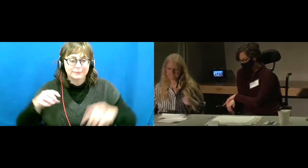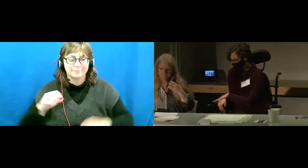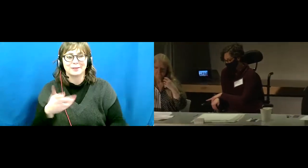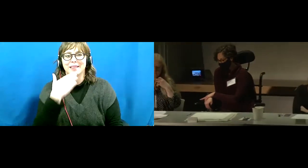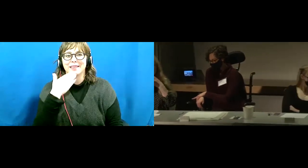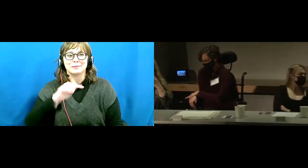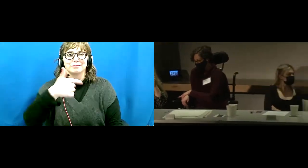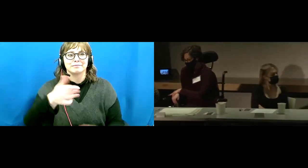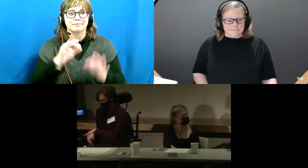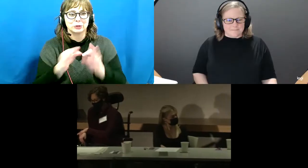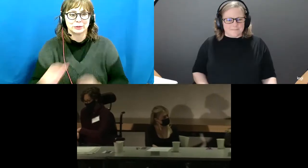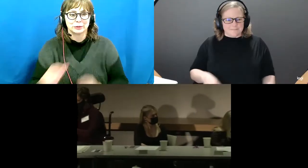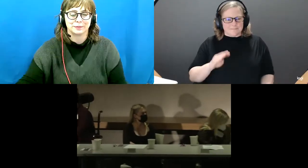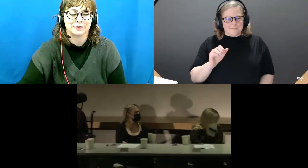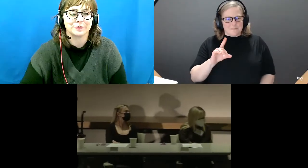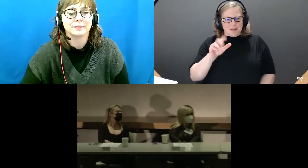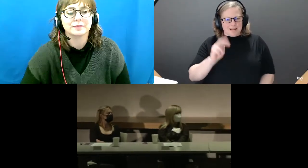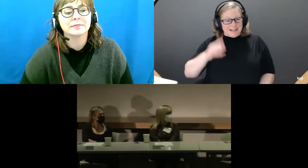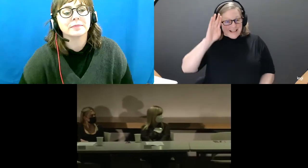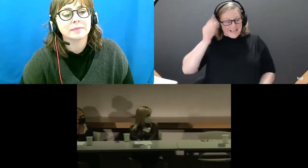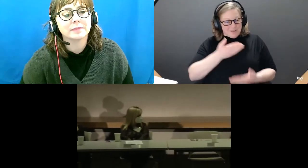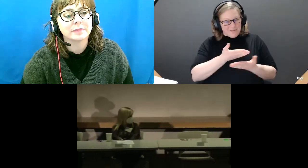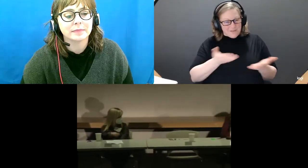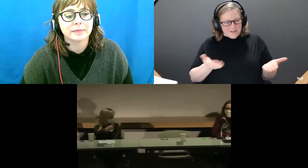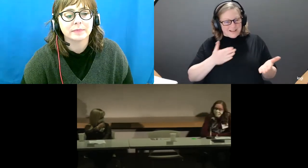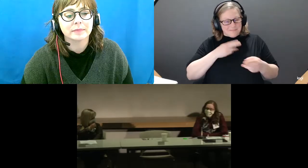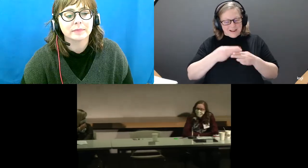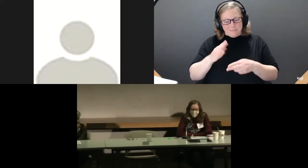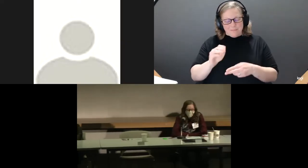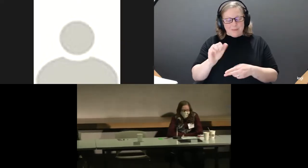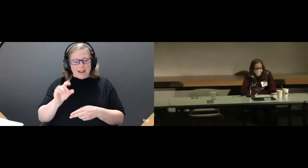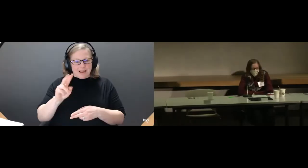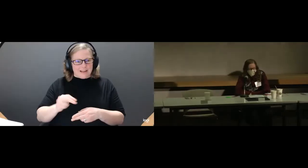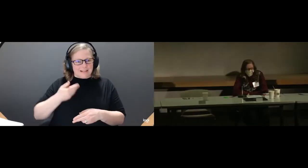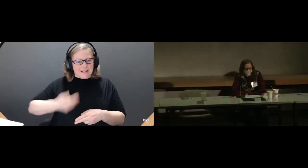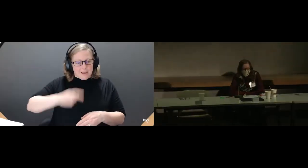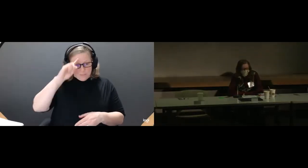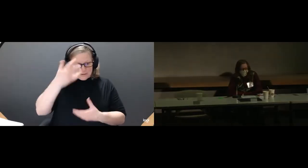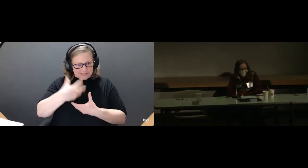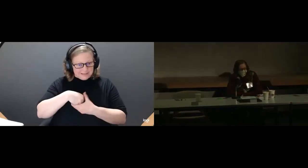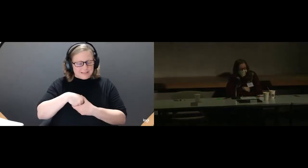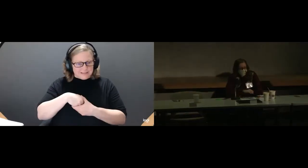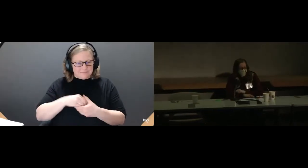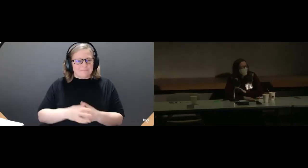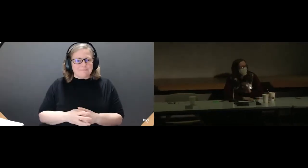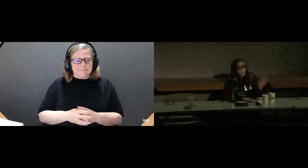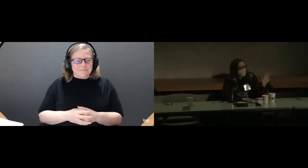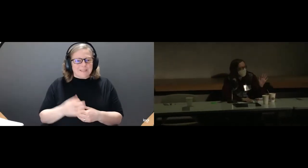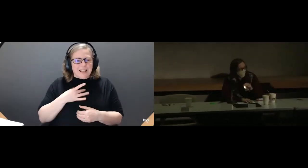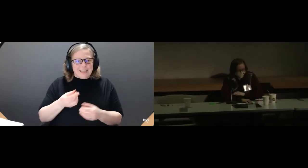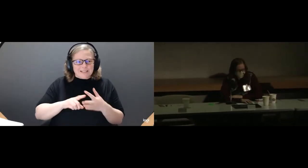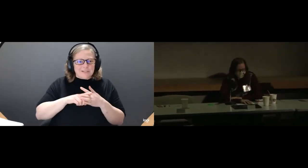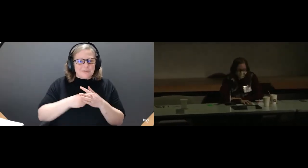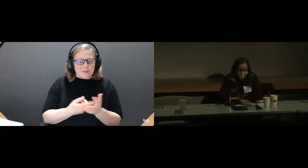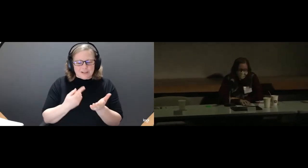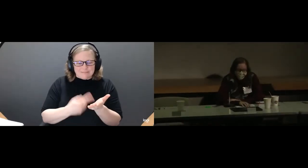So as Diane mentioned, my name is Baden and I am autistic. I like to start talks this way because it gets everybody on the